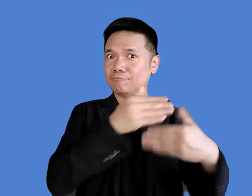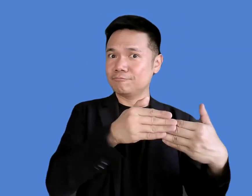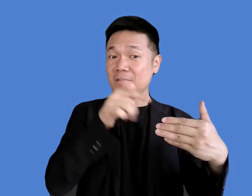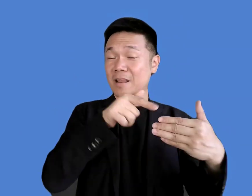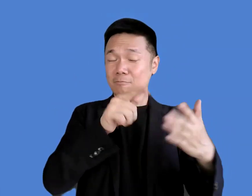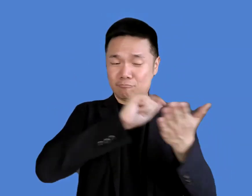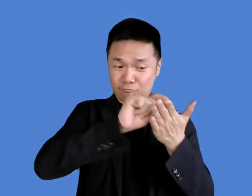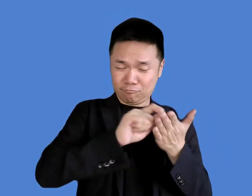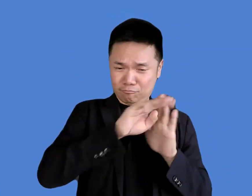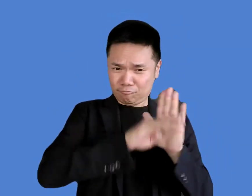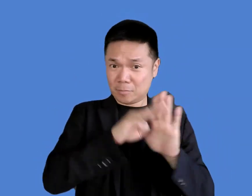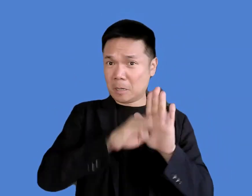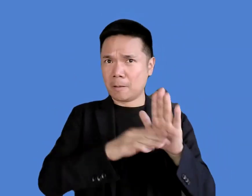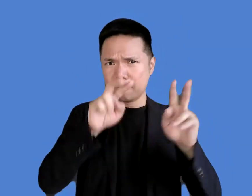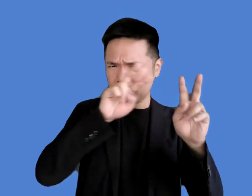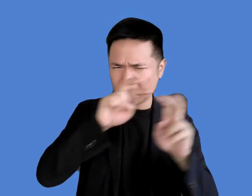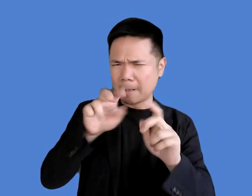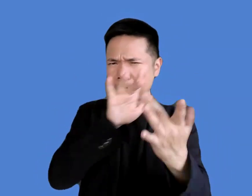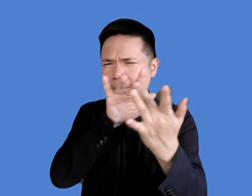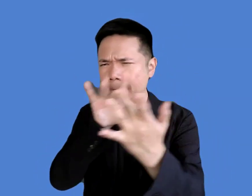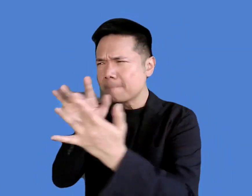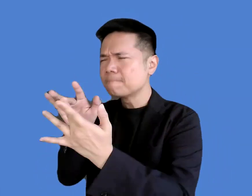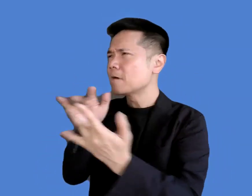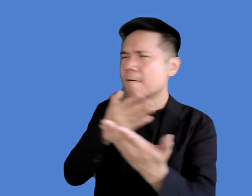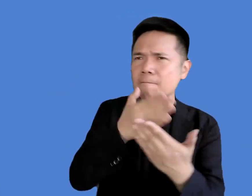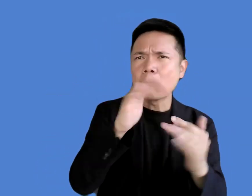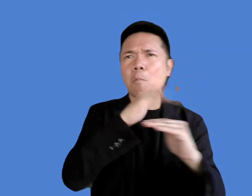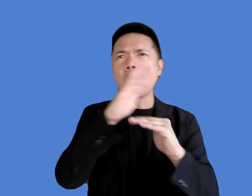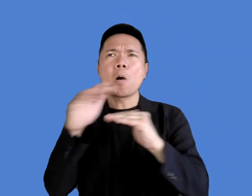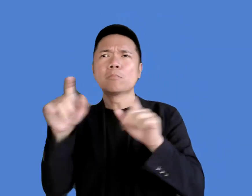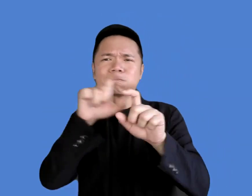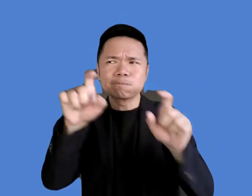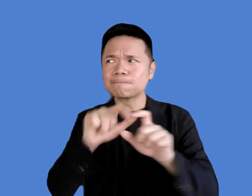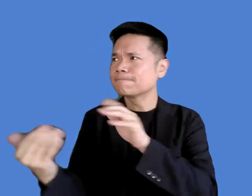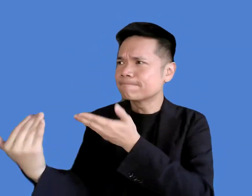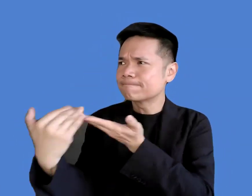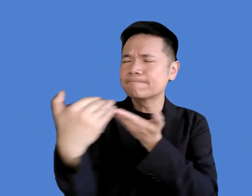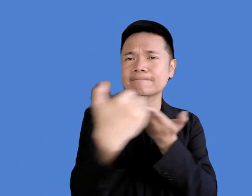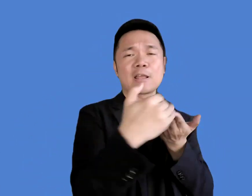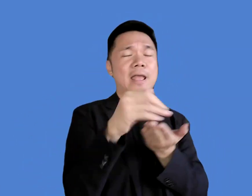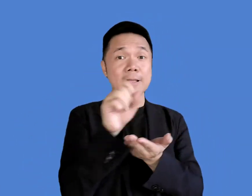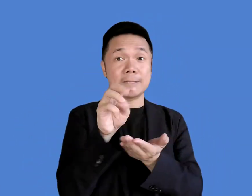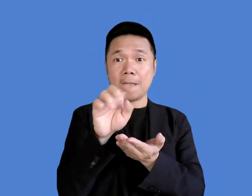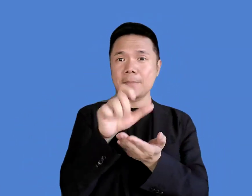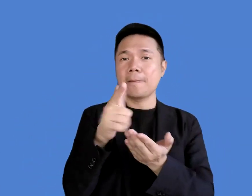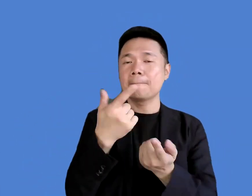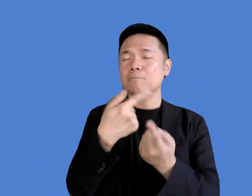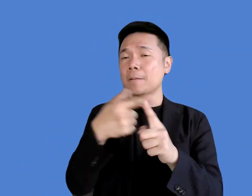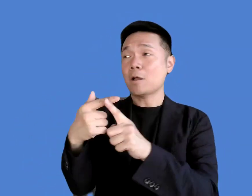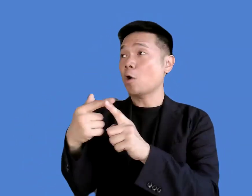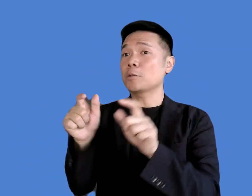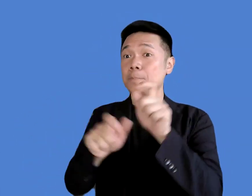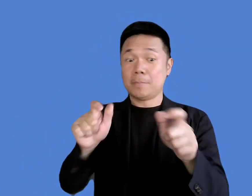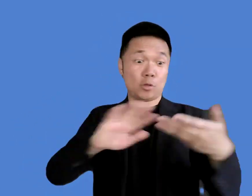WEPS, start conducting that outreach, start engaging with larger corporates, with SMEs alike, and with the ecosystem and the community